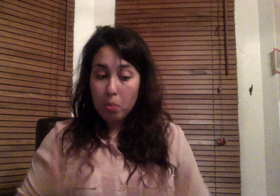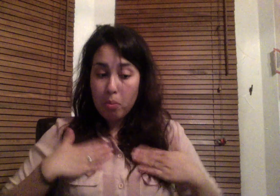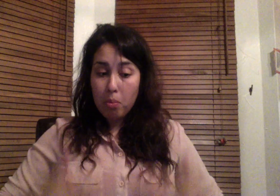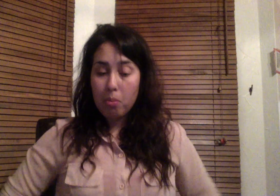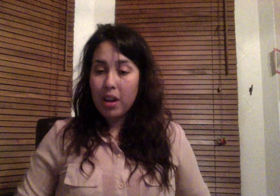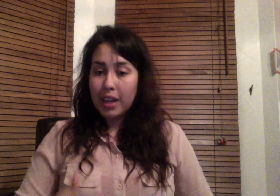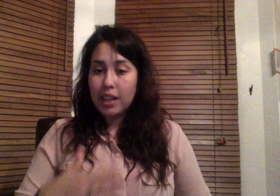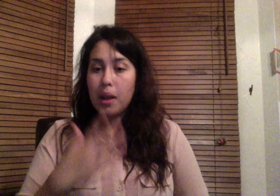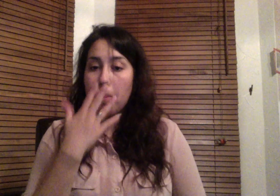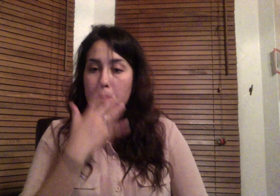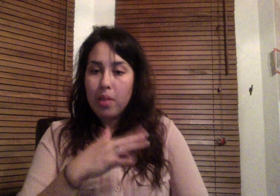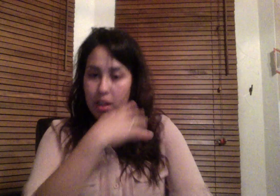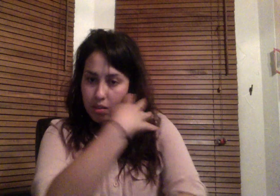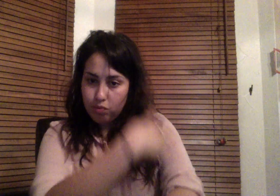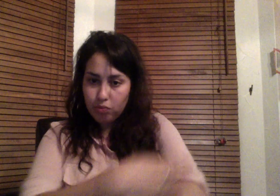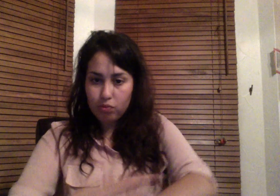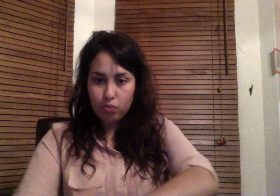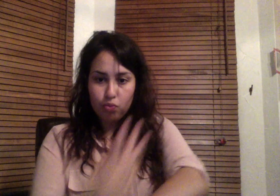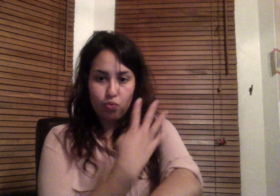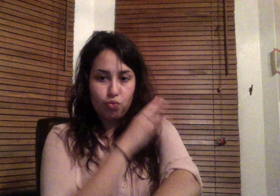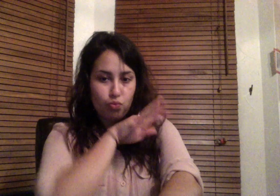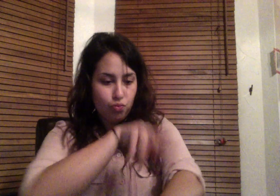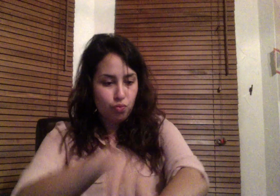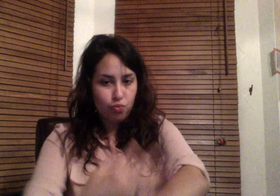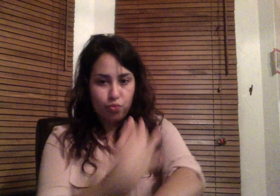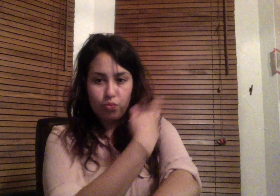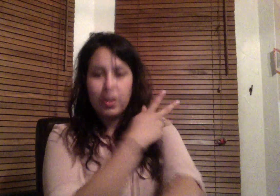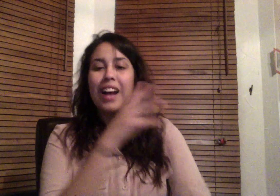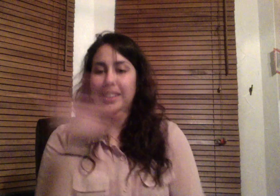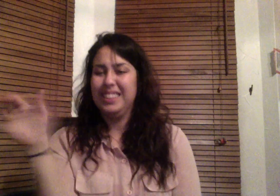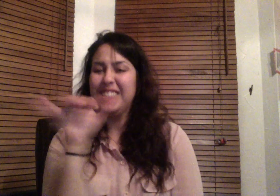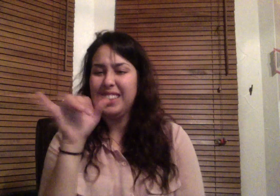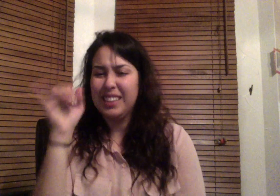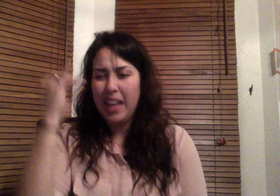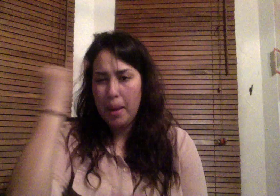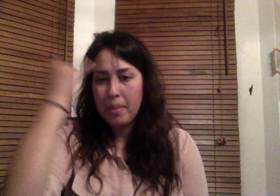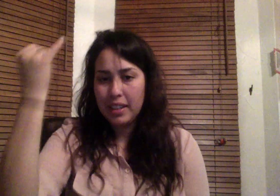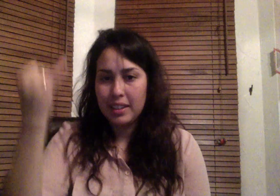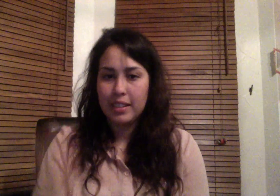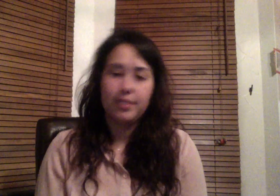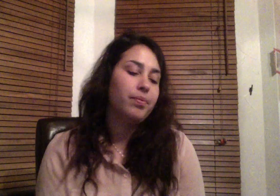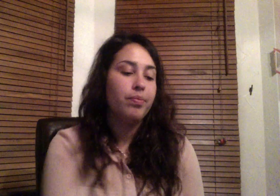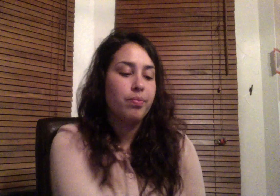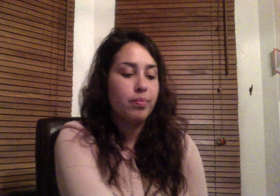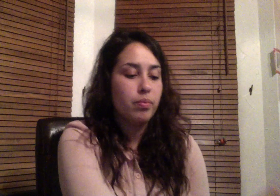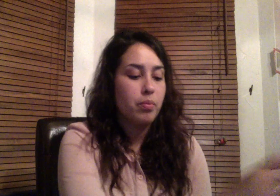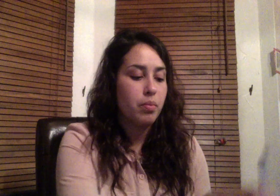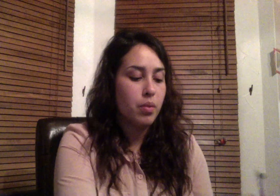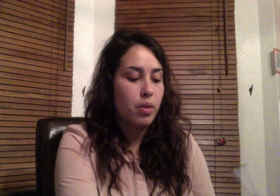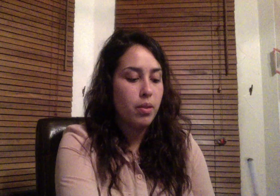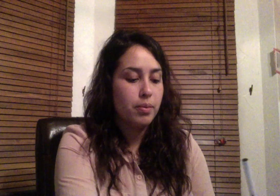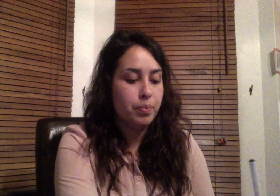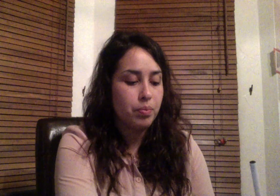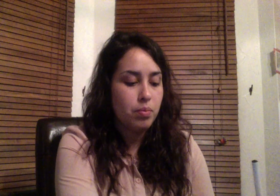Leaves on the plant have pores, very similar to the pores on the skin of our bodies. These pores are called